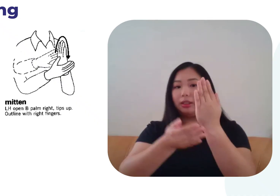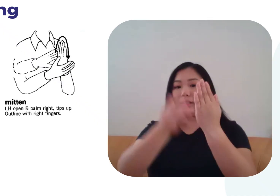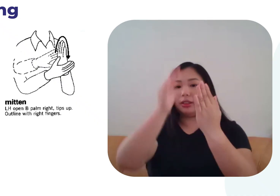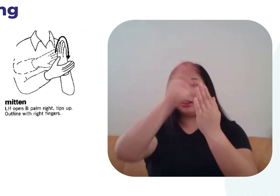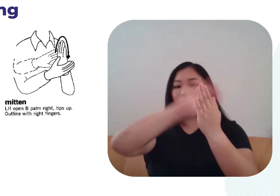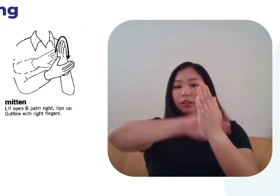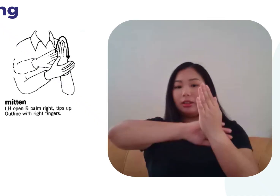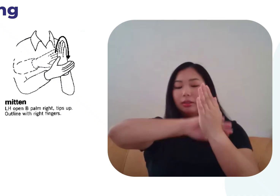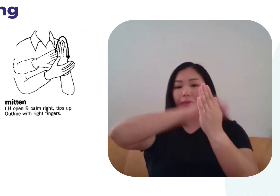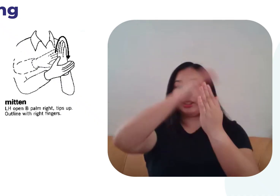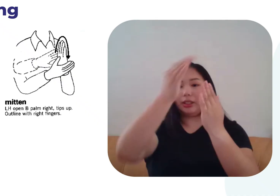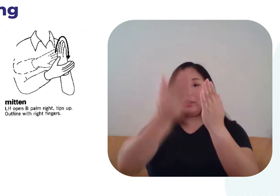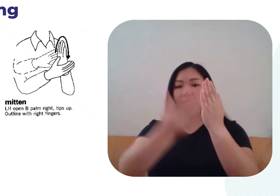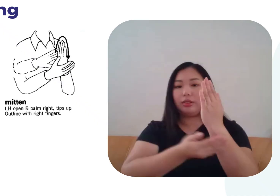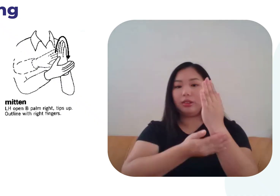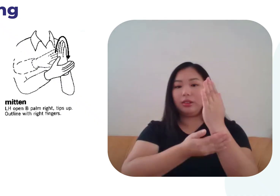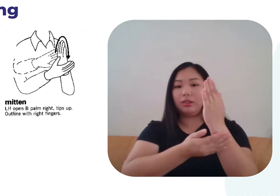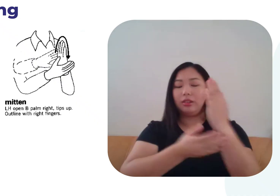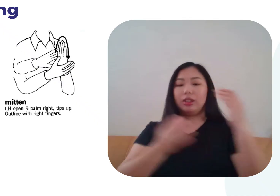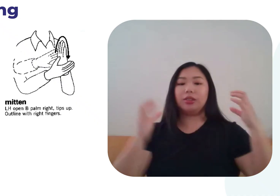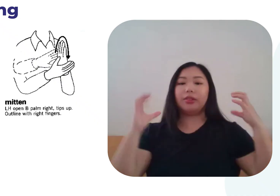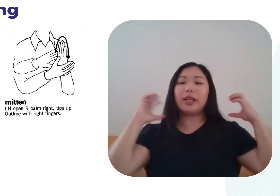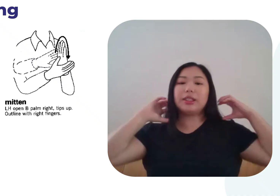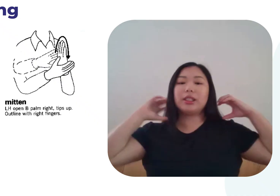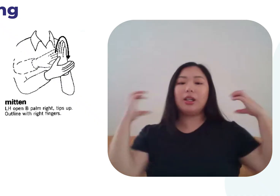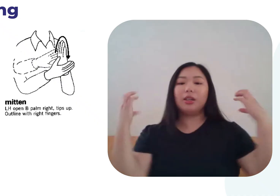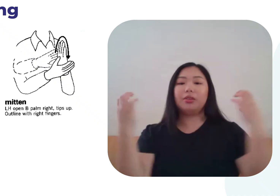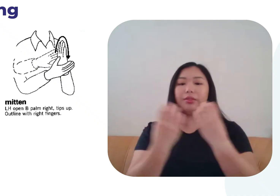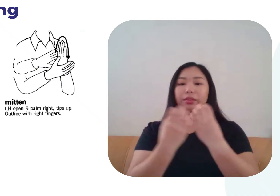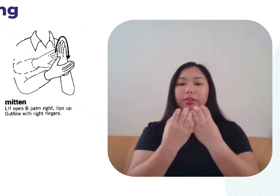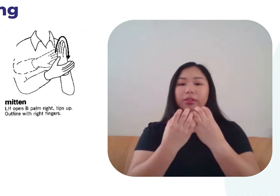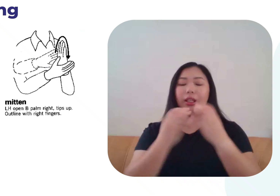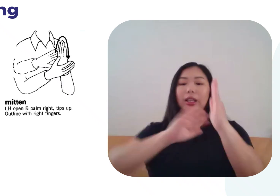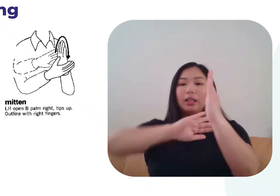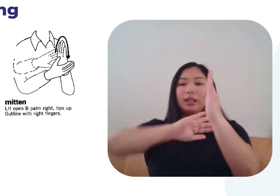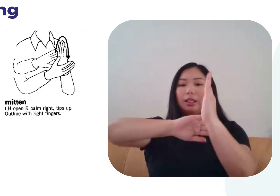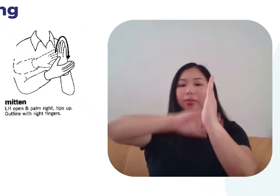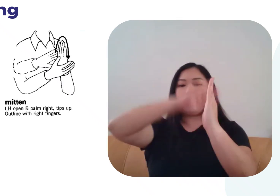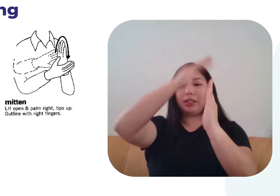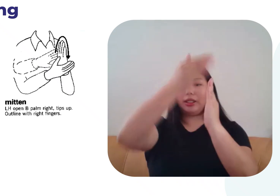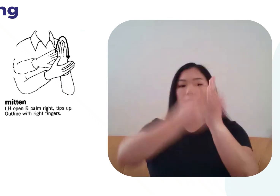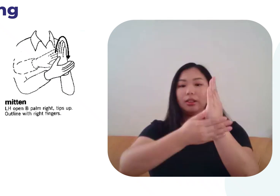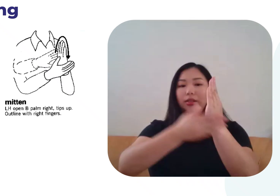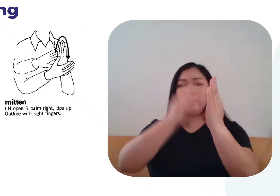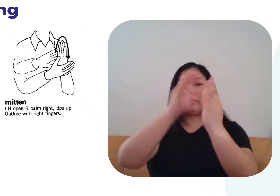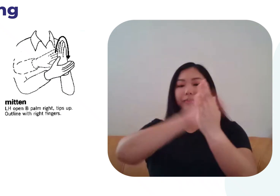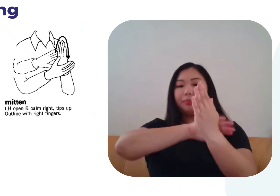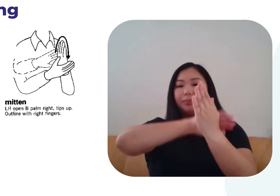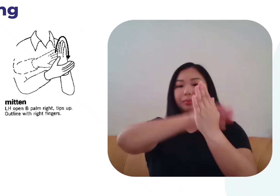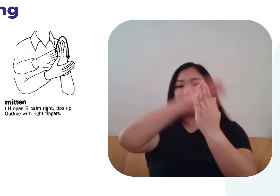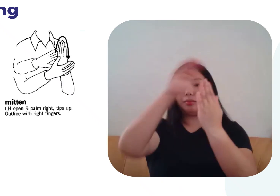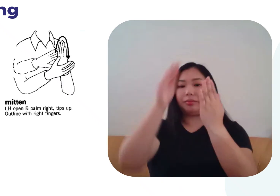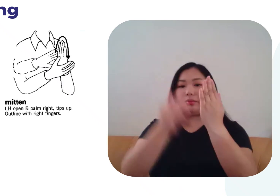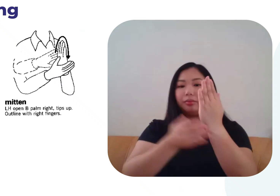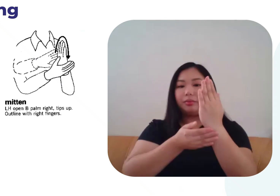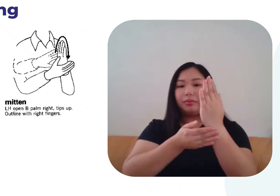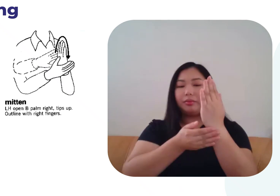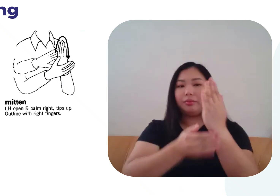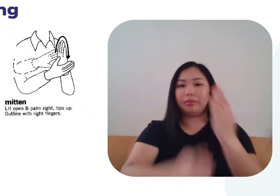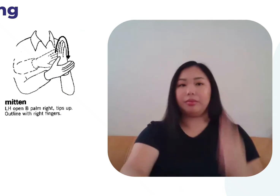mitten. Mitten. So we have scarf and mitten.